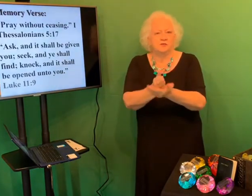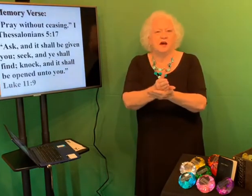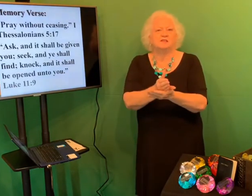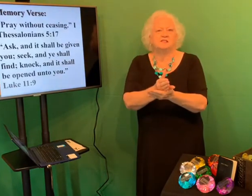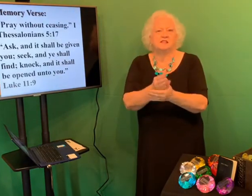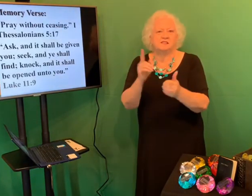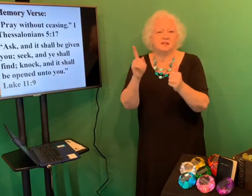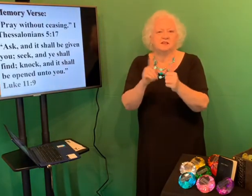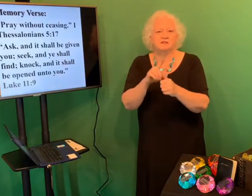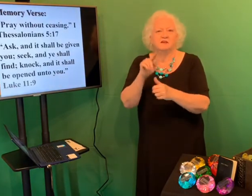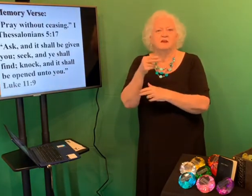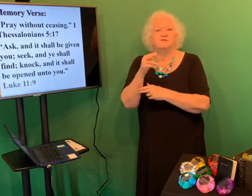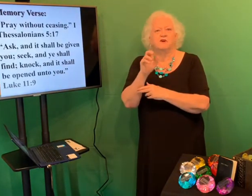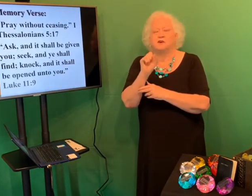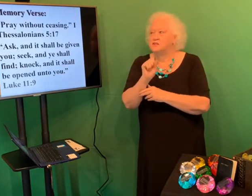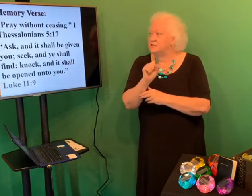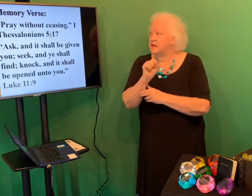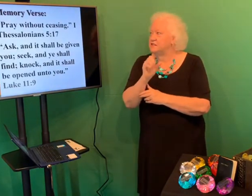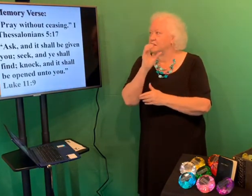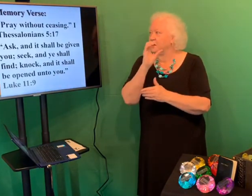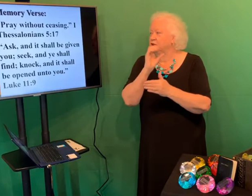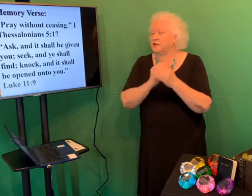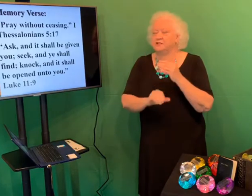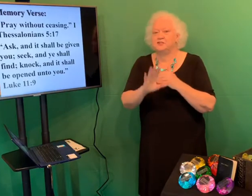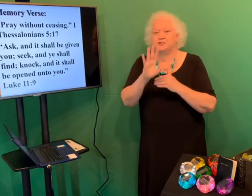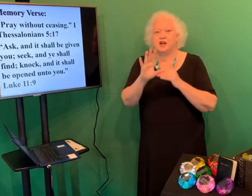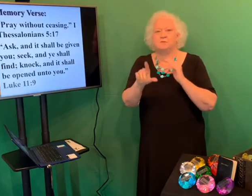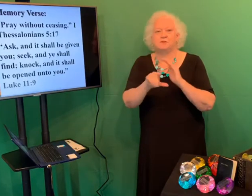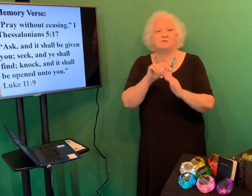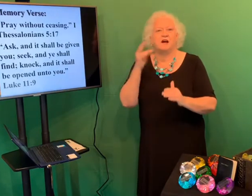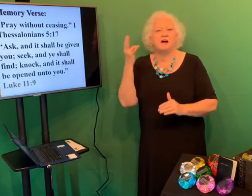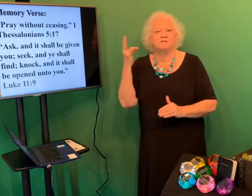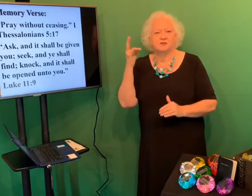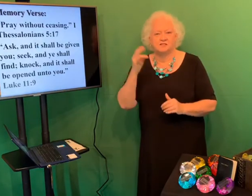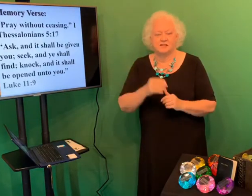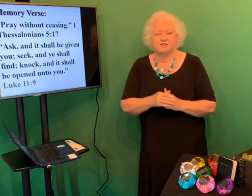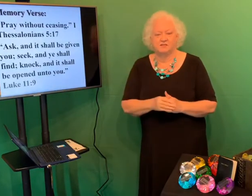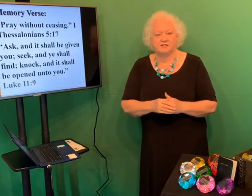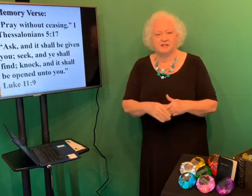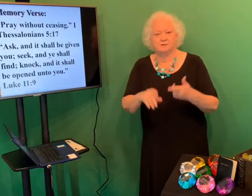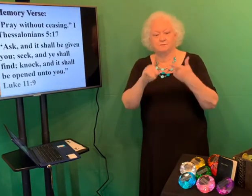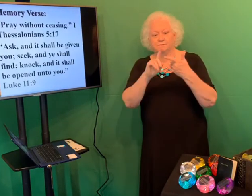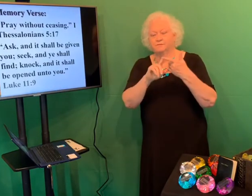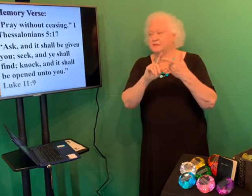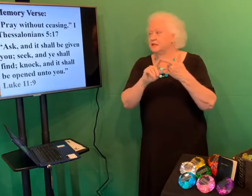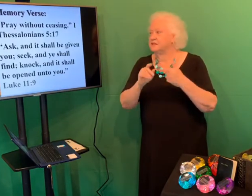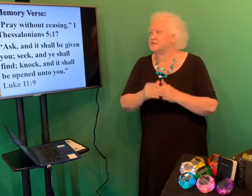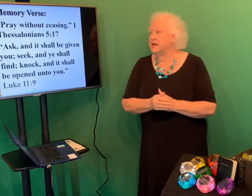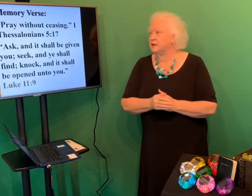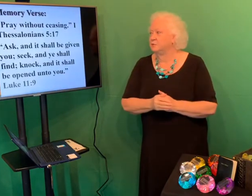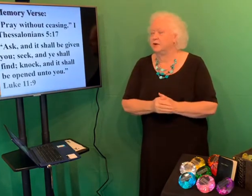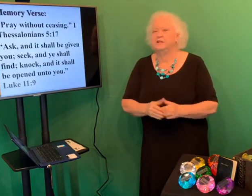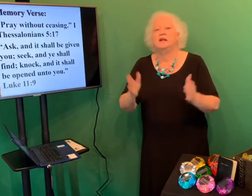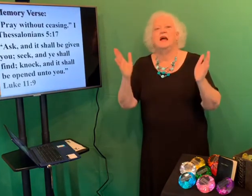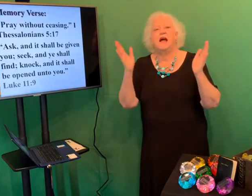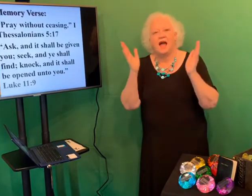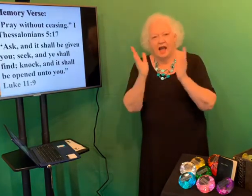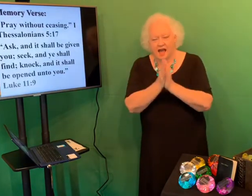without ceasing. 1 Thessalonians chapter 5, verse 17. The second one,